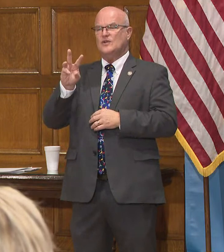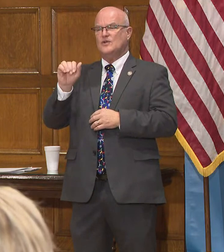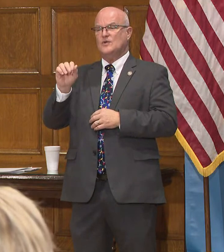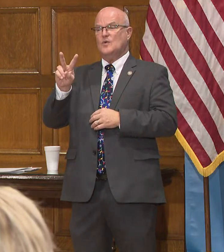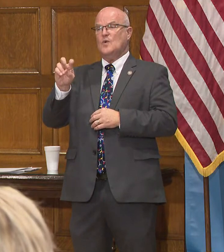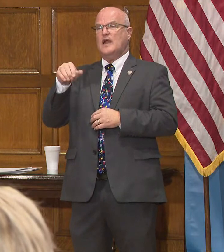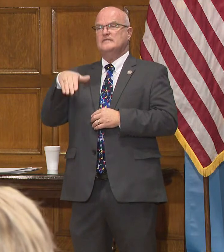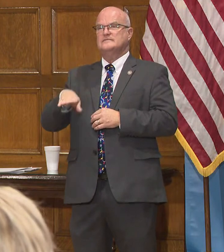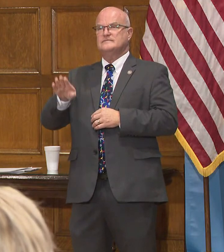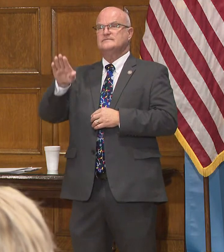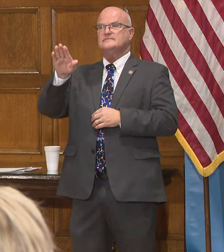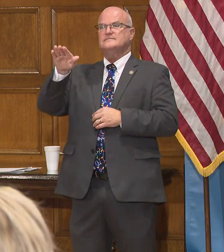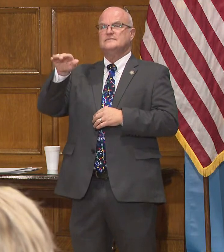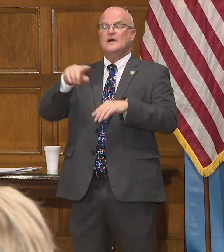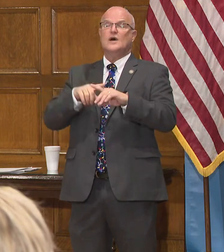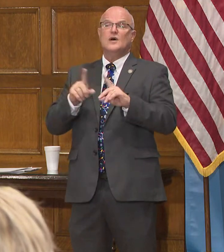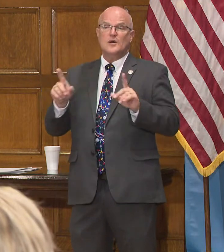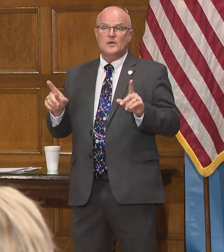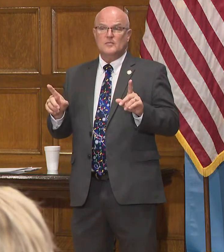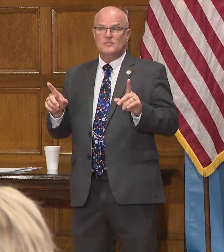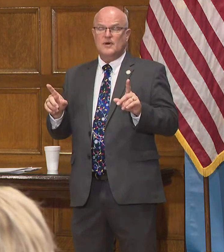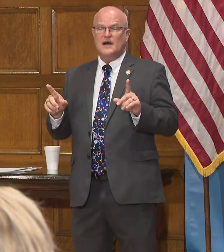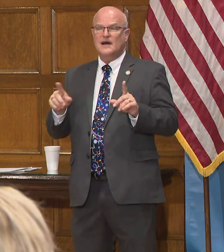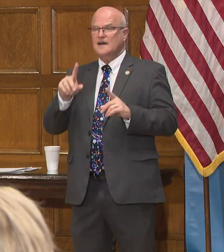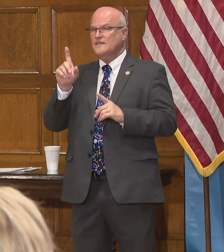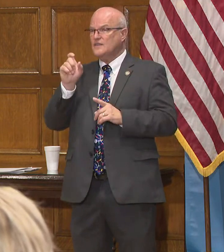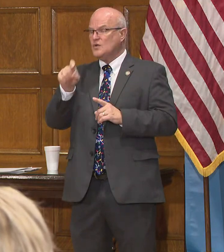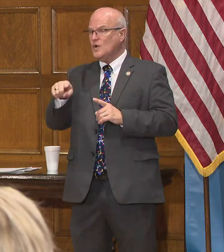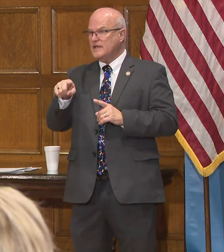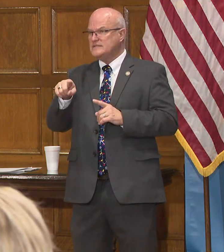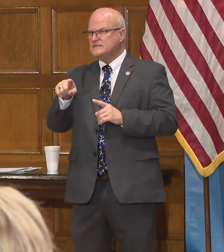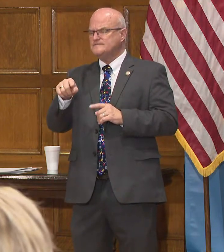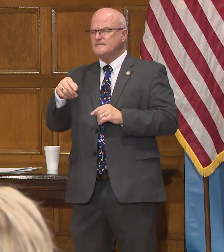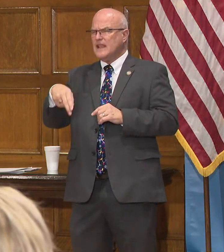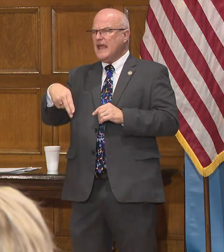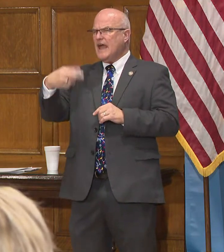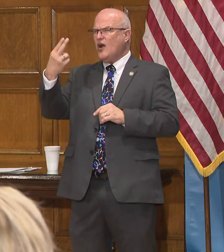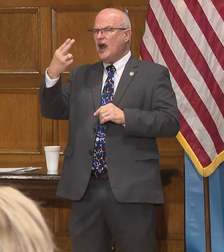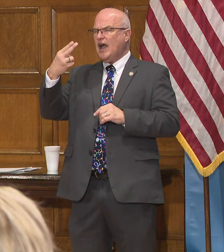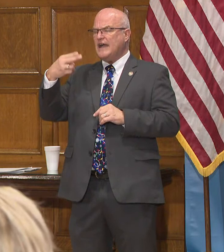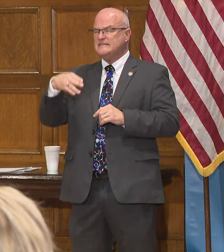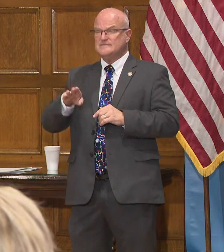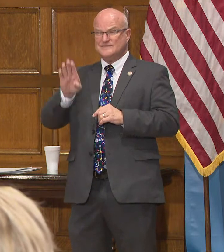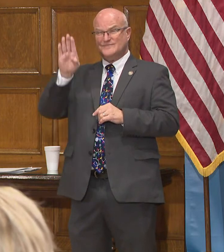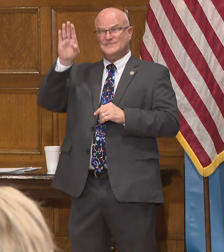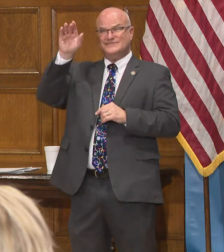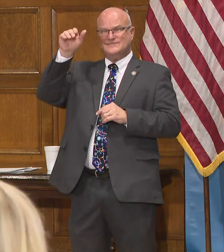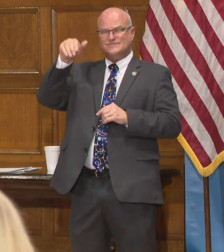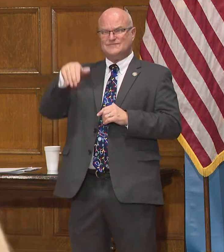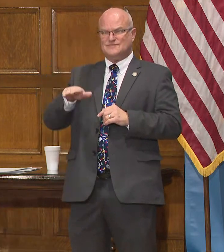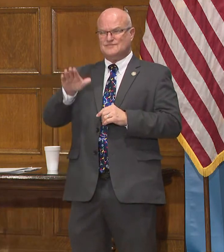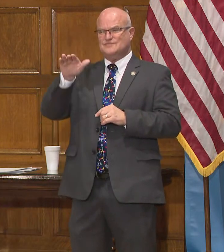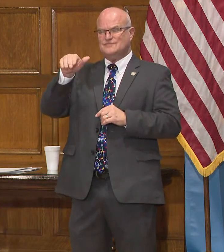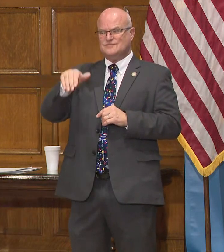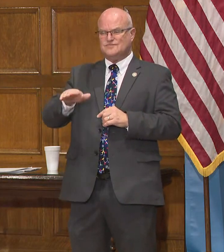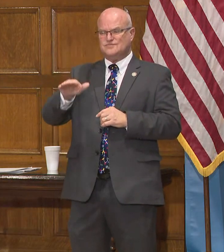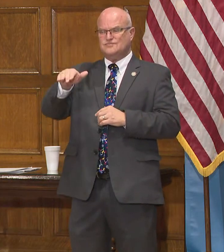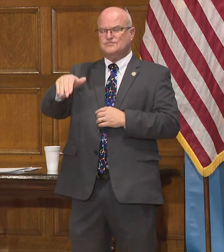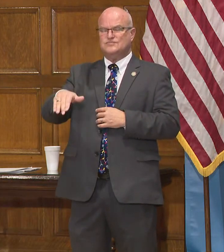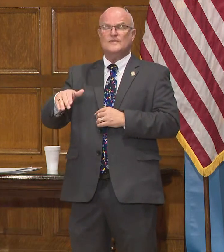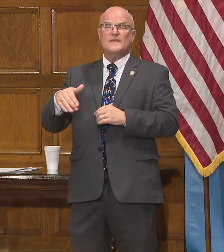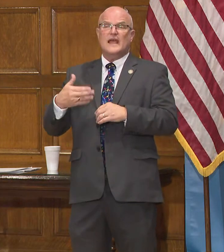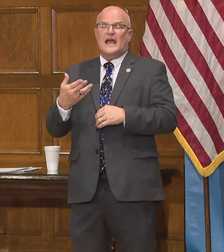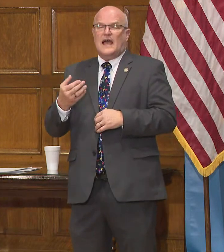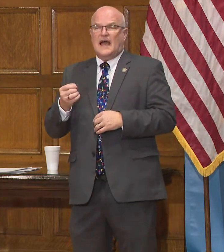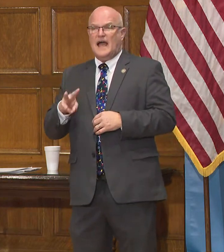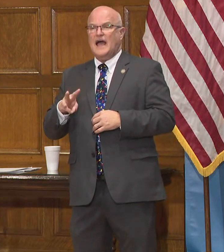wave. But the question is, how high a wave is it? How